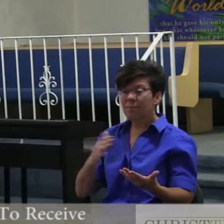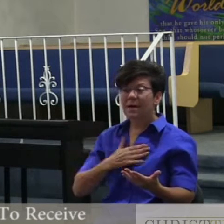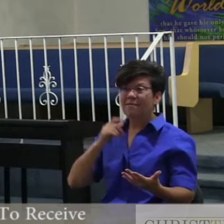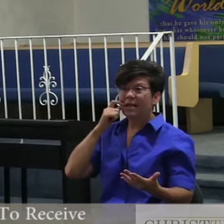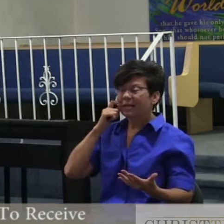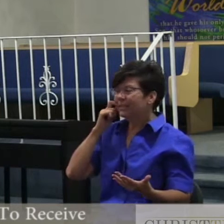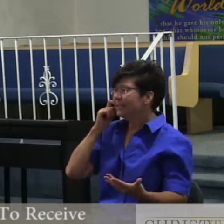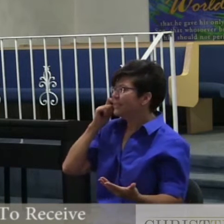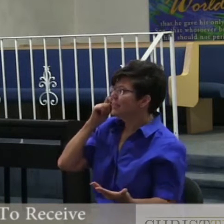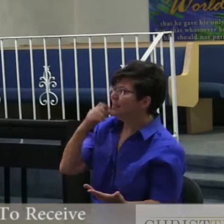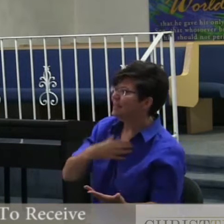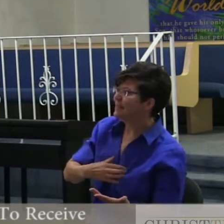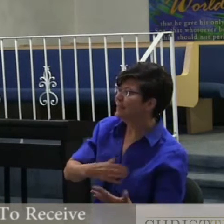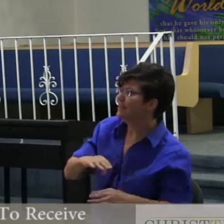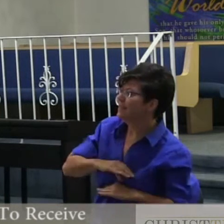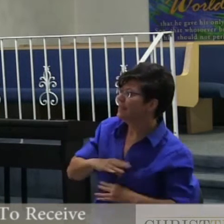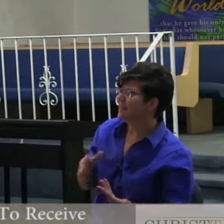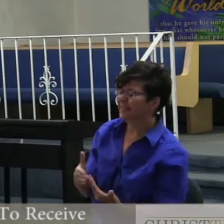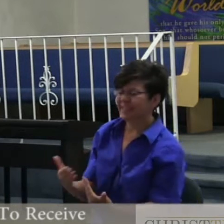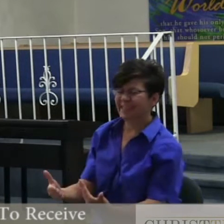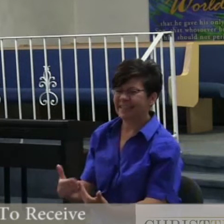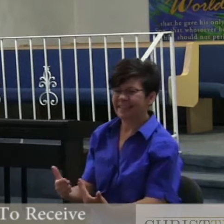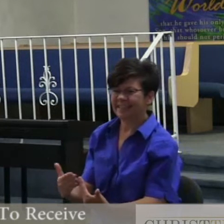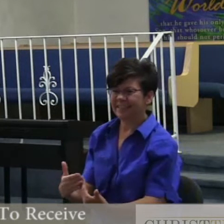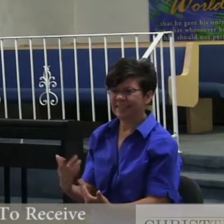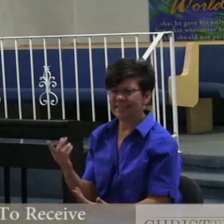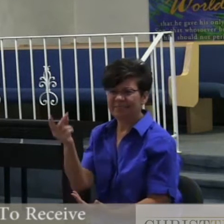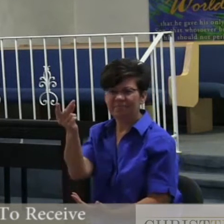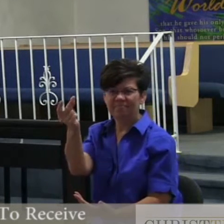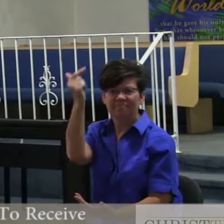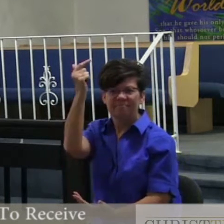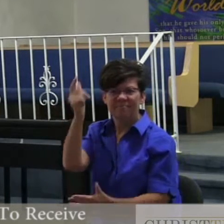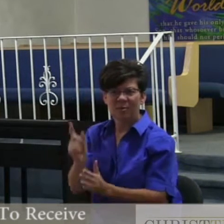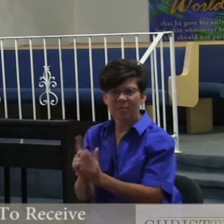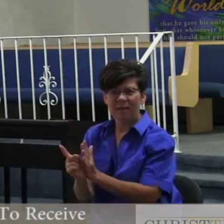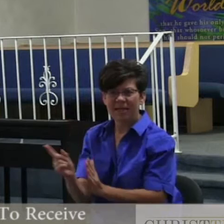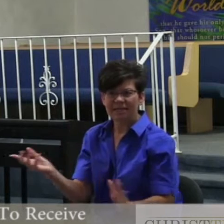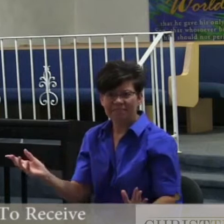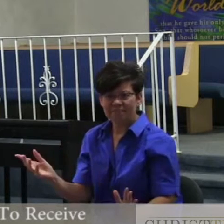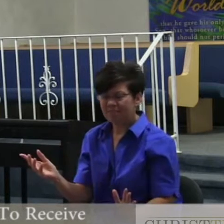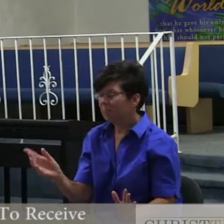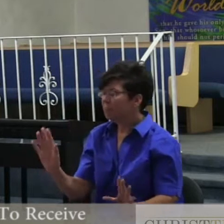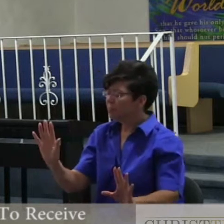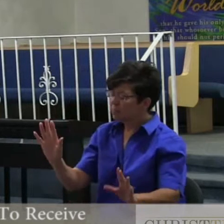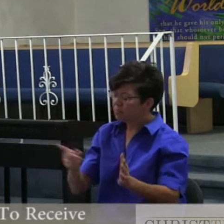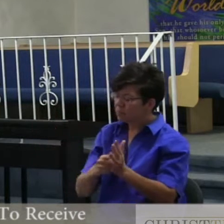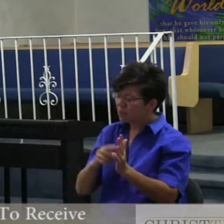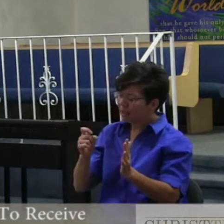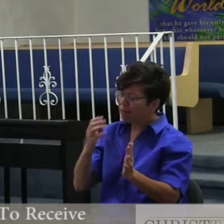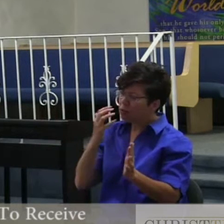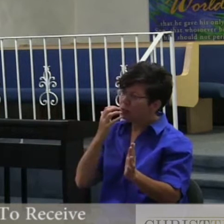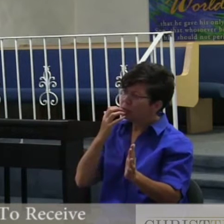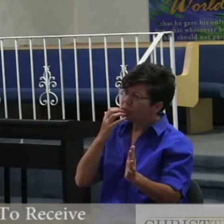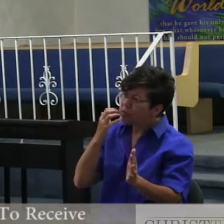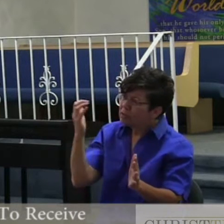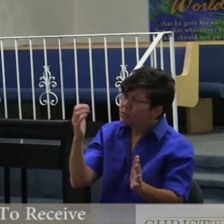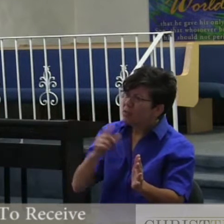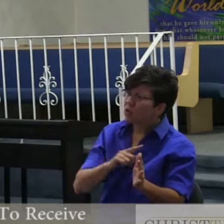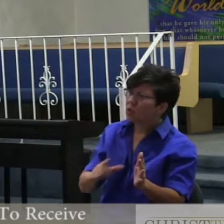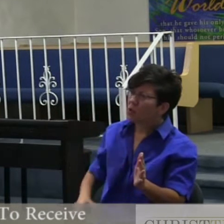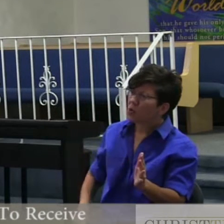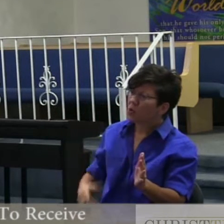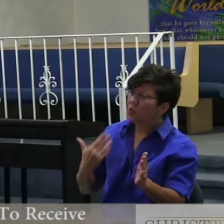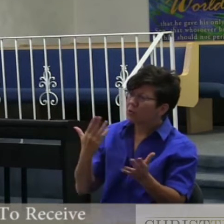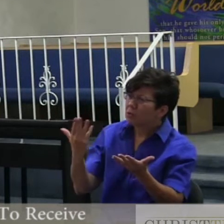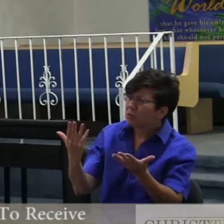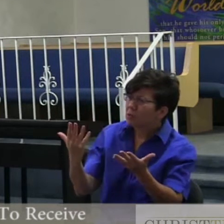flesh, because you can get it with a minute. Sometimes you have to cry out for the Lord.